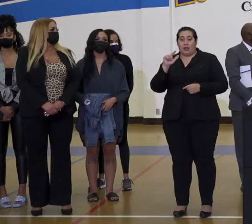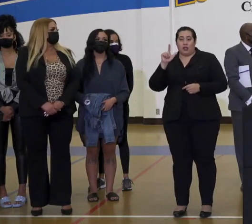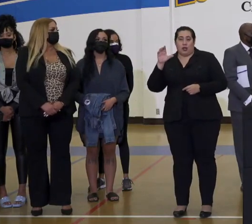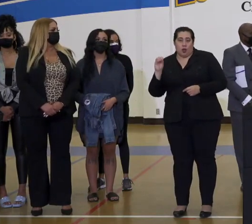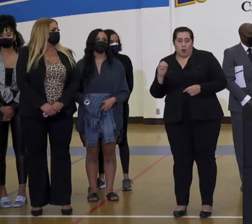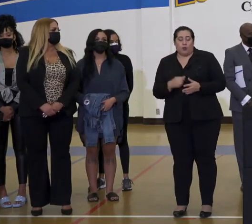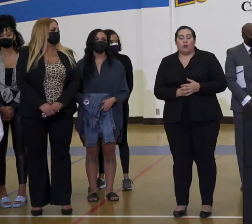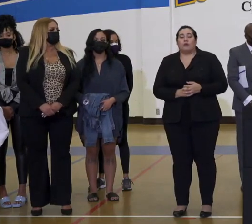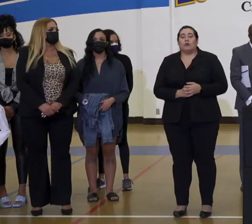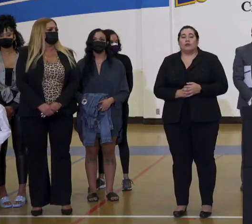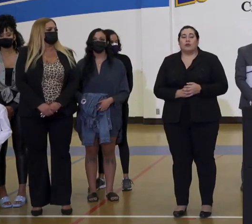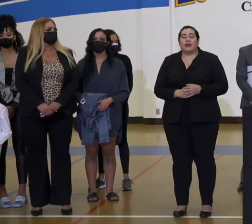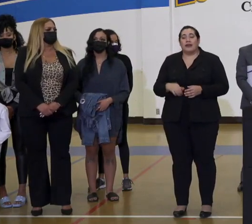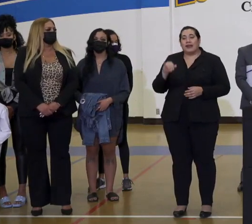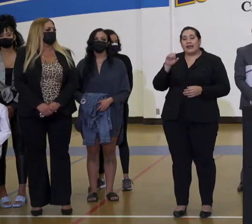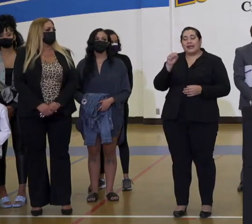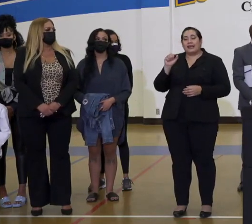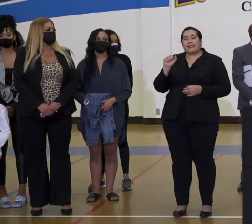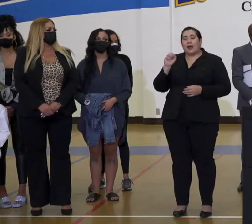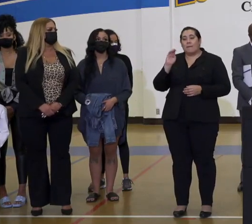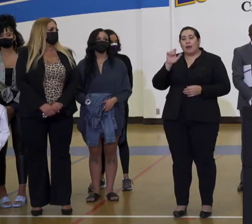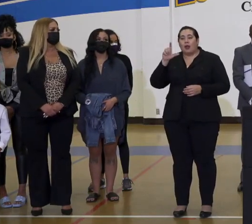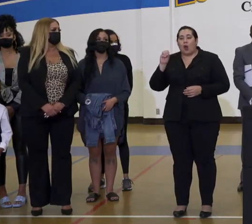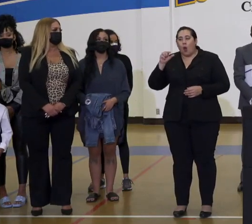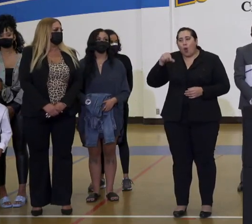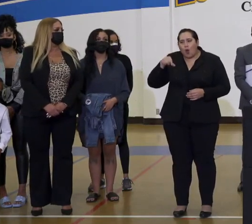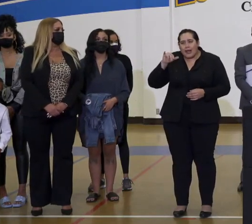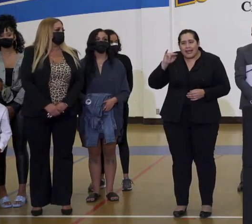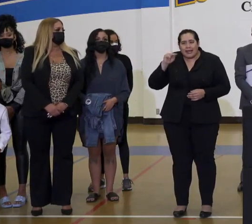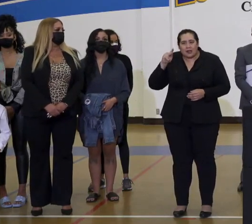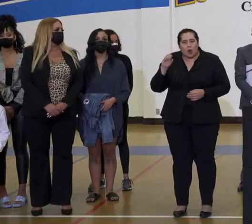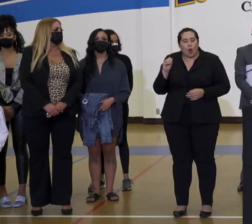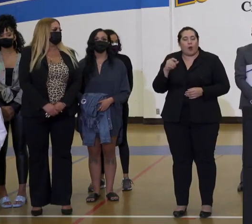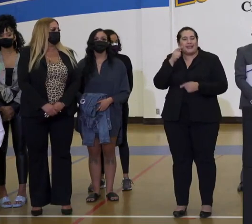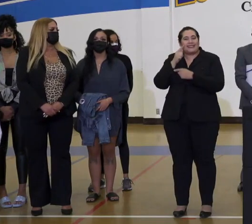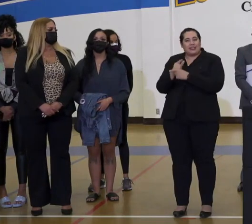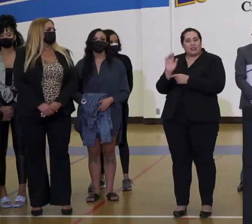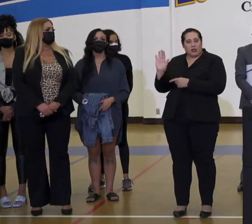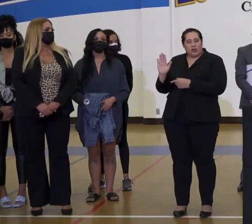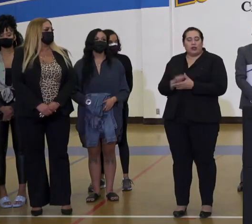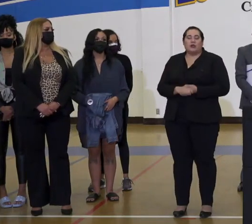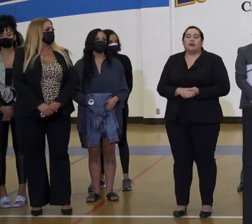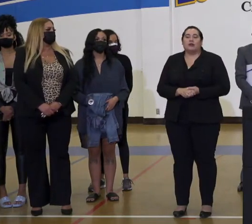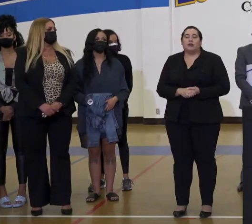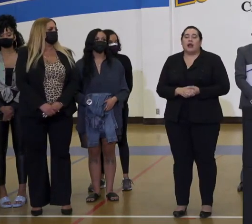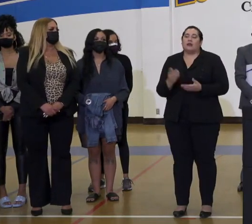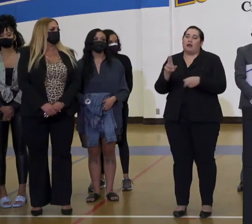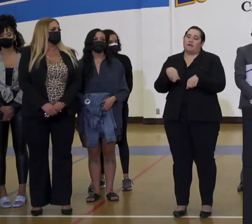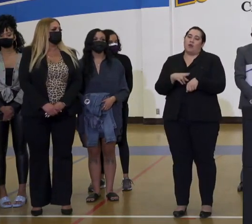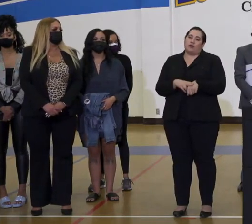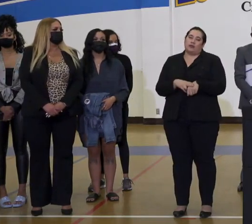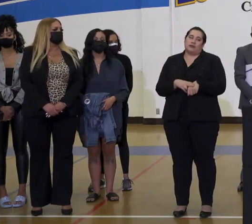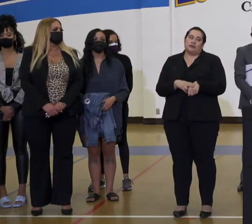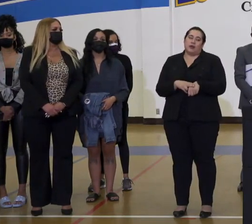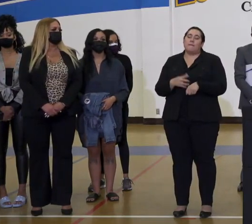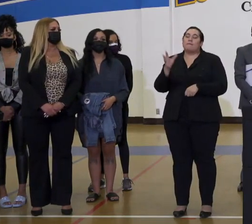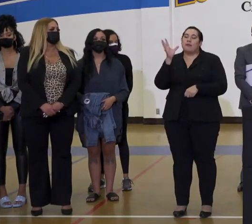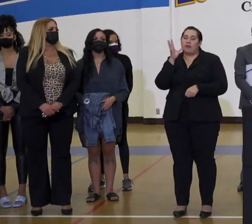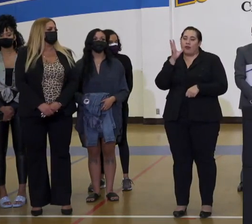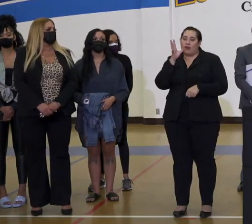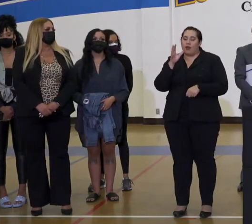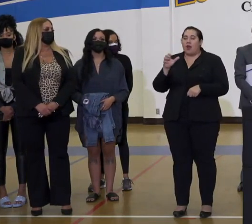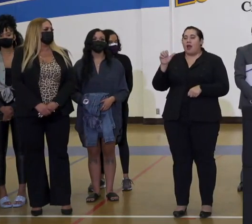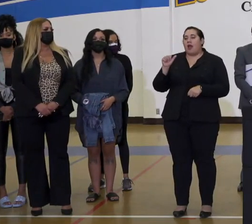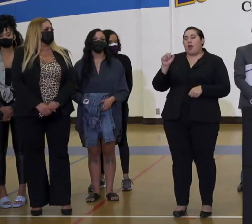Quinto. Isabella Quinto, sister of Angelo Quinto. And of course, the mother